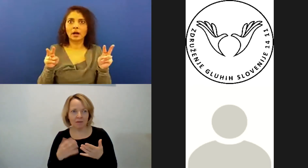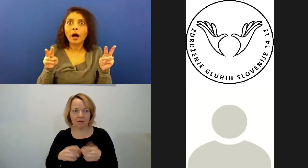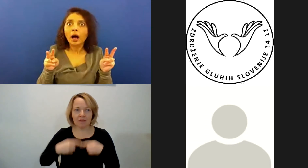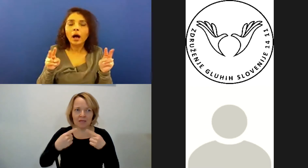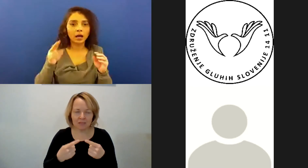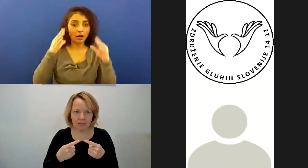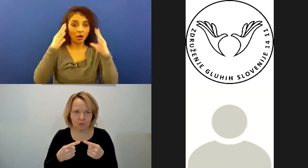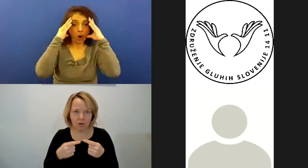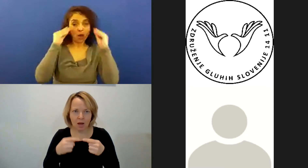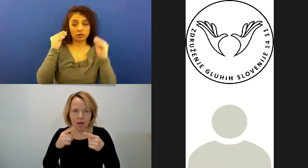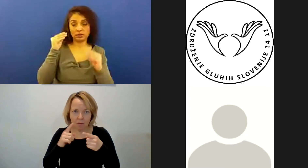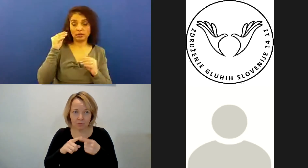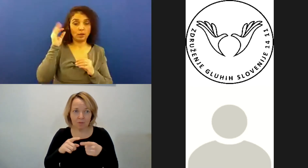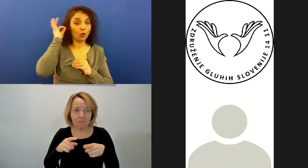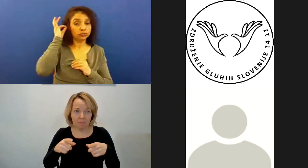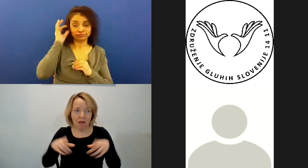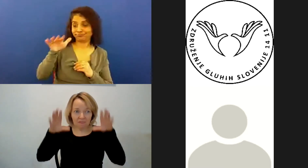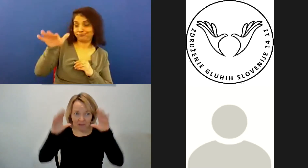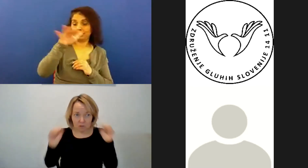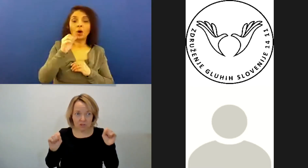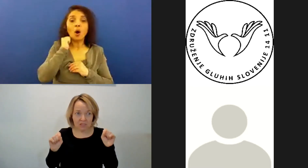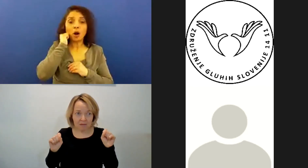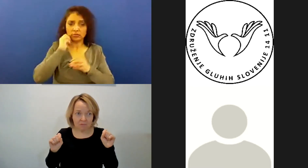So I felt so happy.